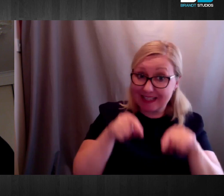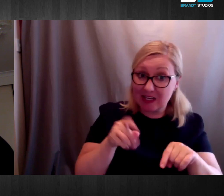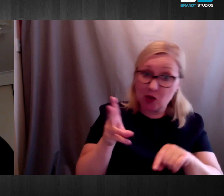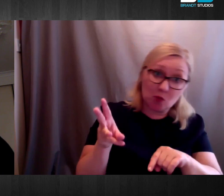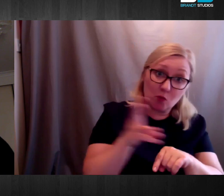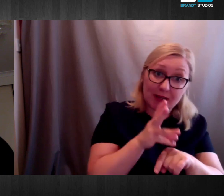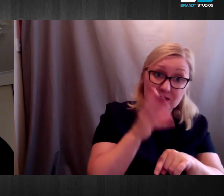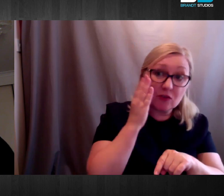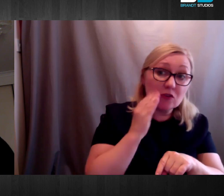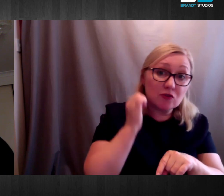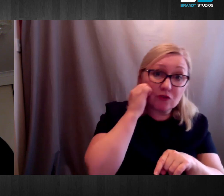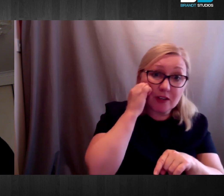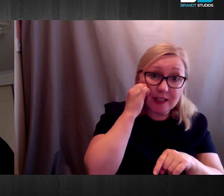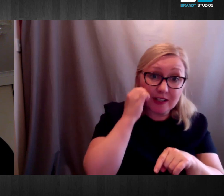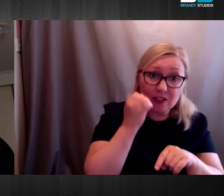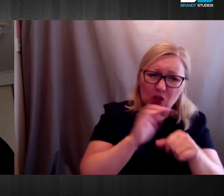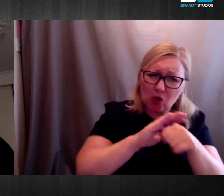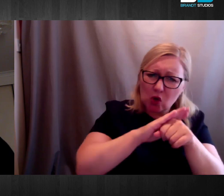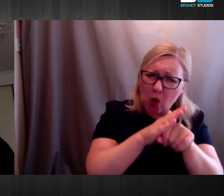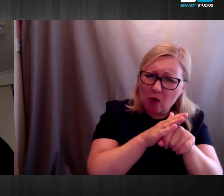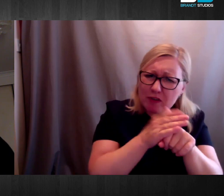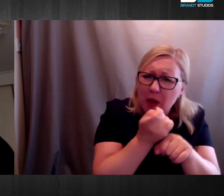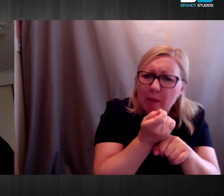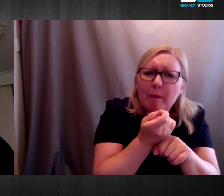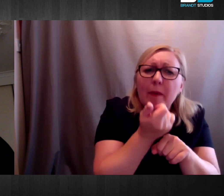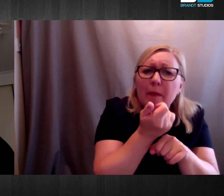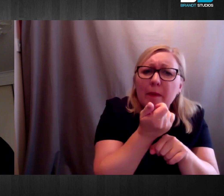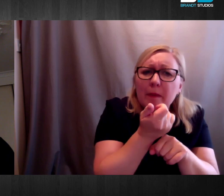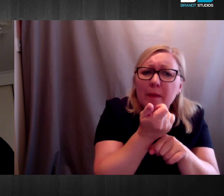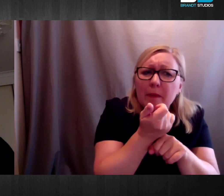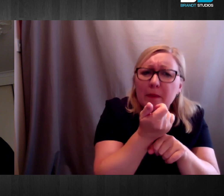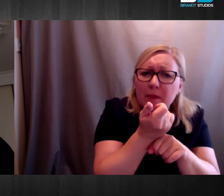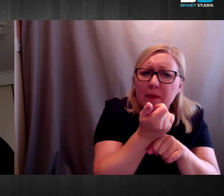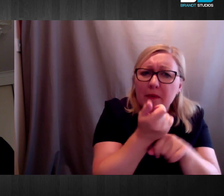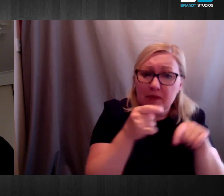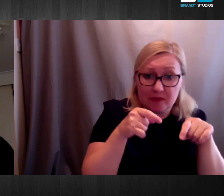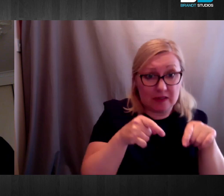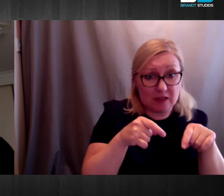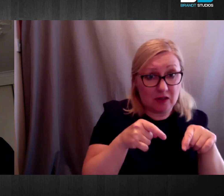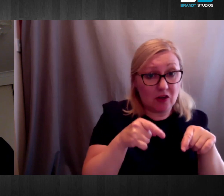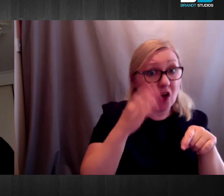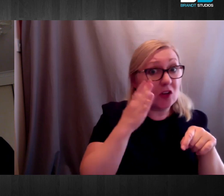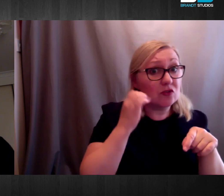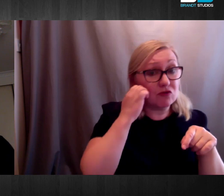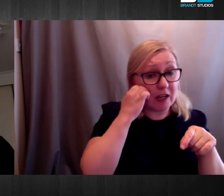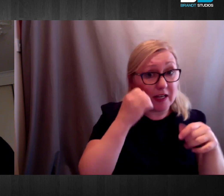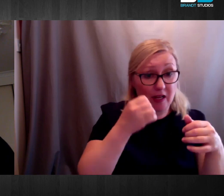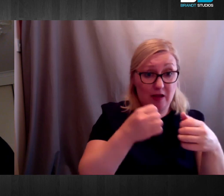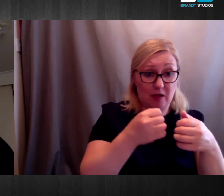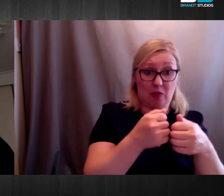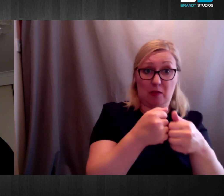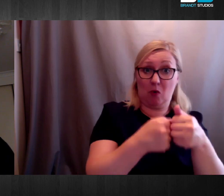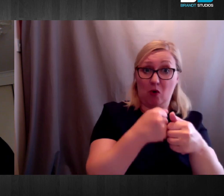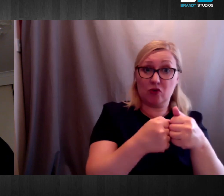COVID. Western Australia has also locked its borders very early on, so we have got no